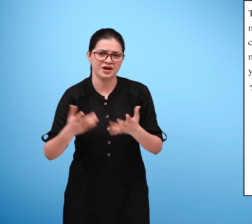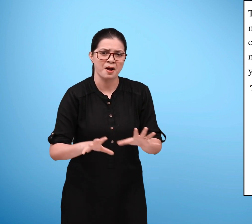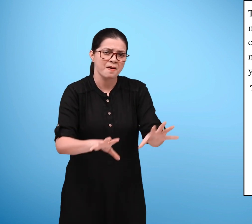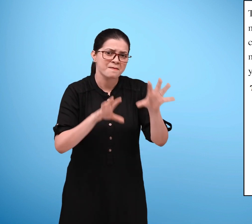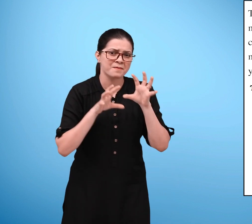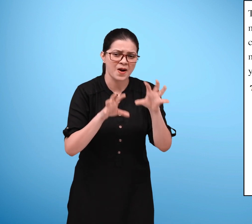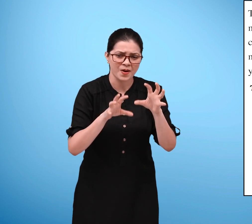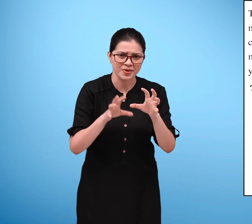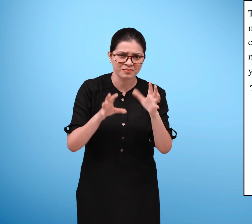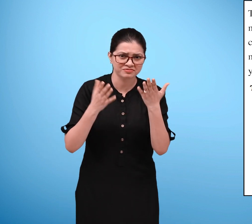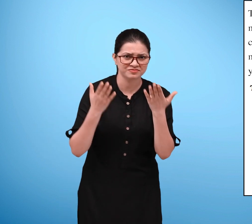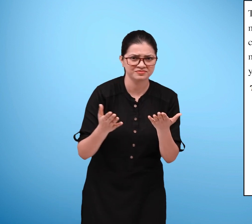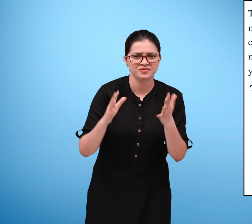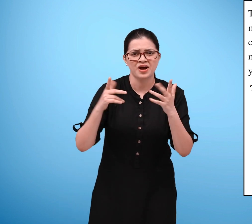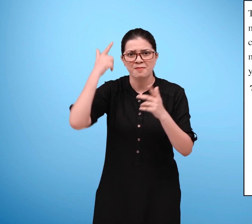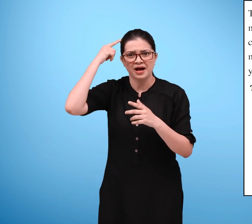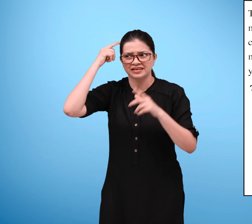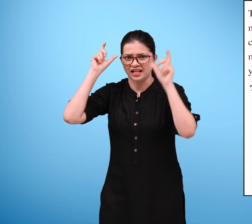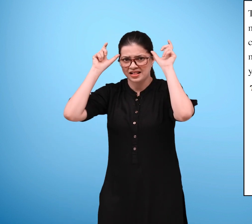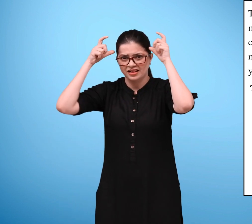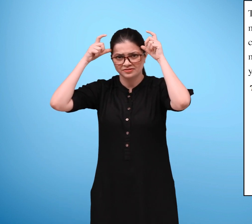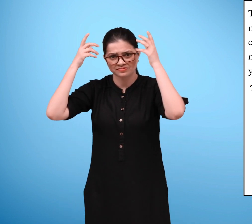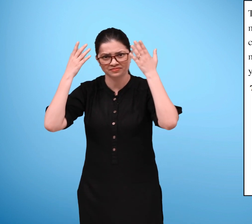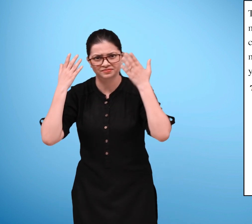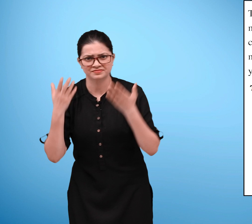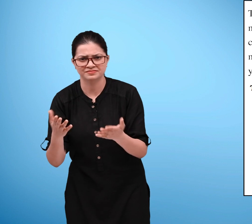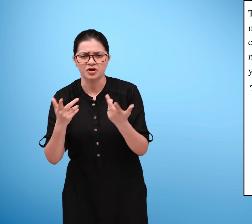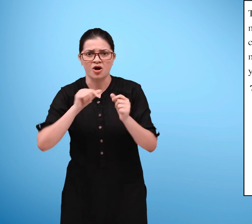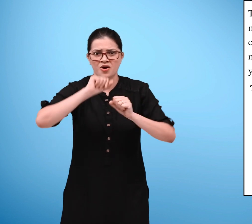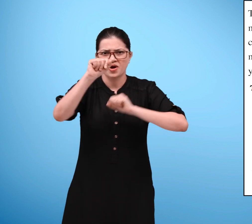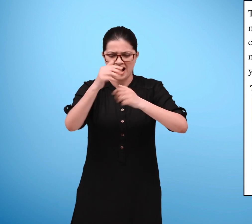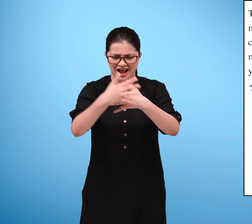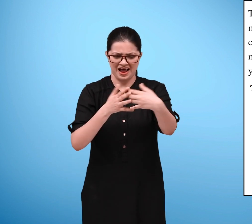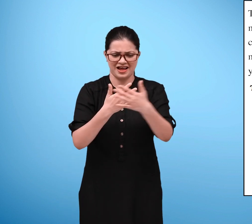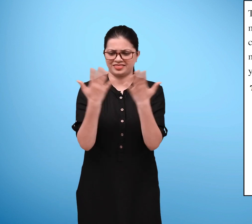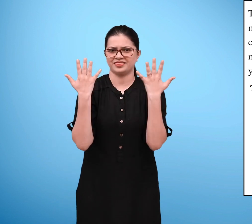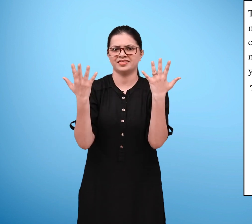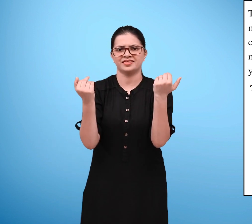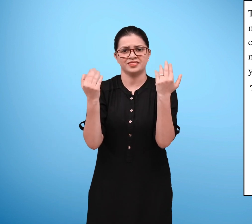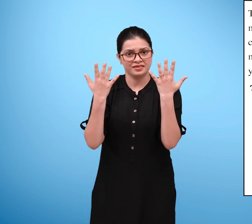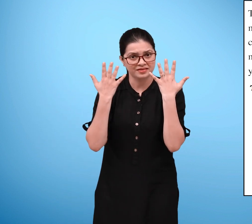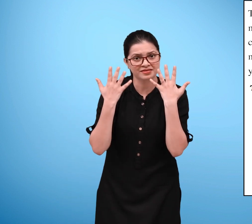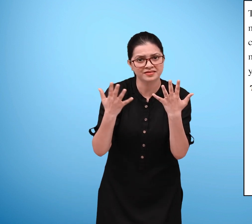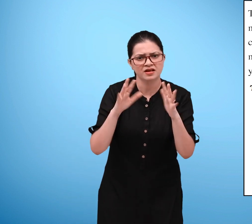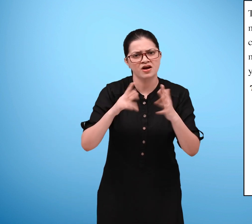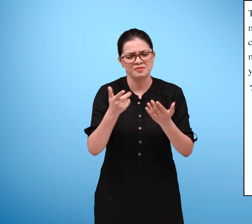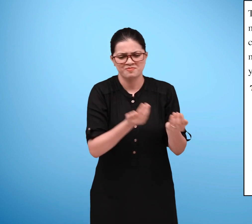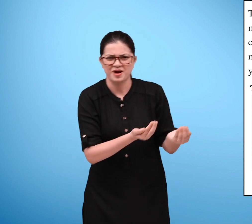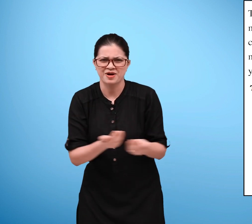a dog, a cow, your hands, a small